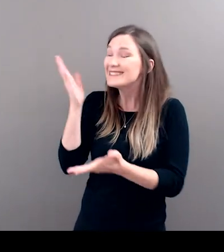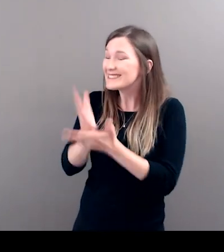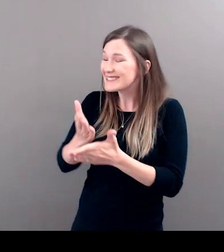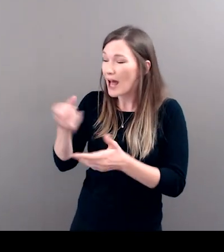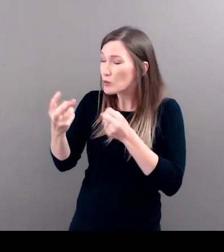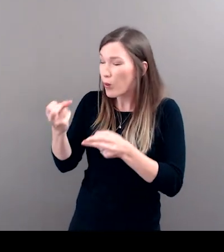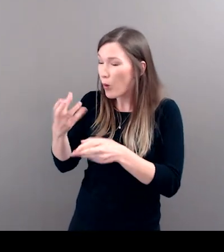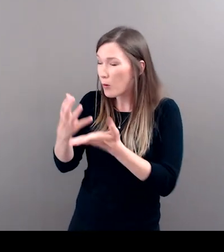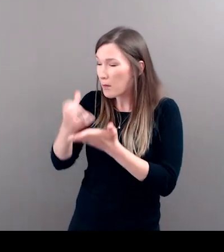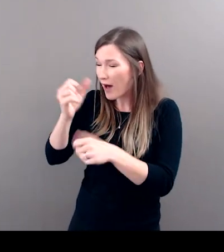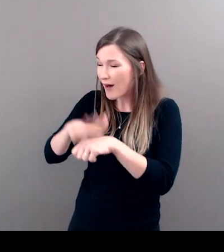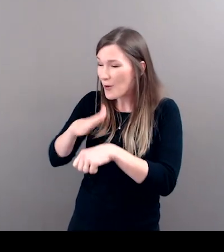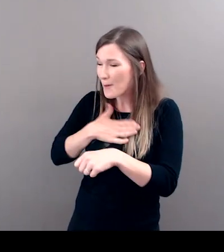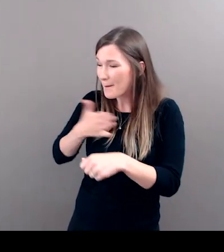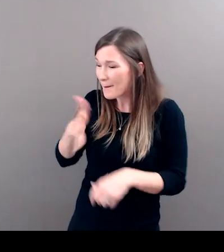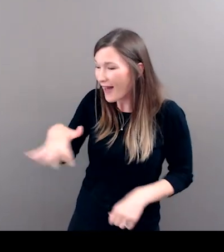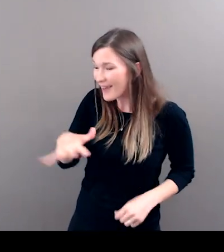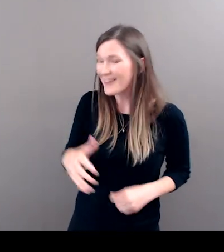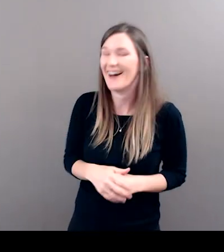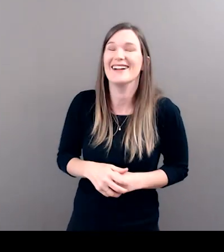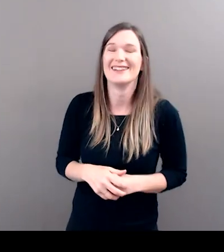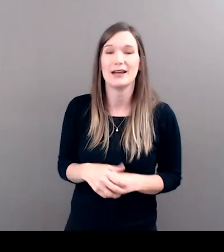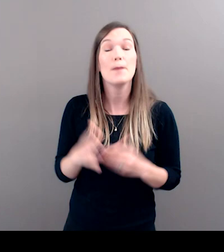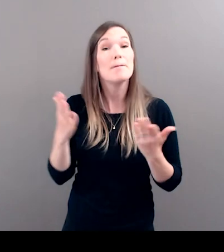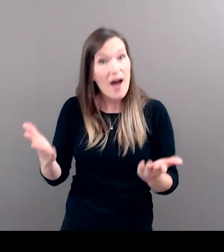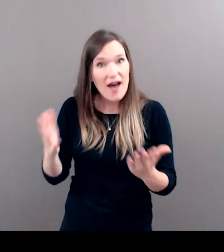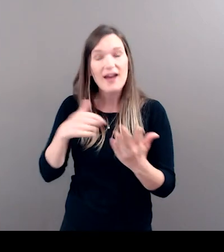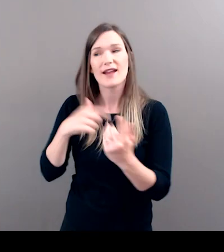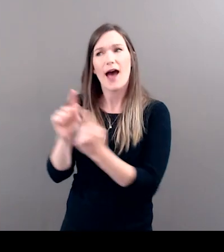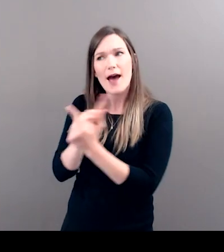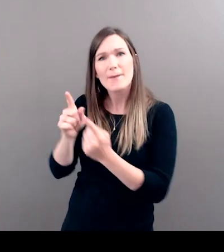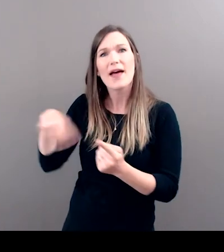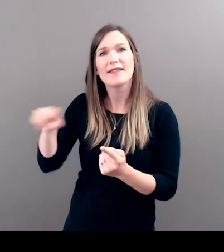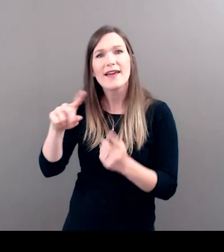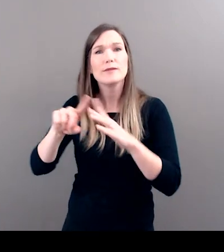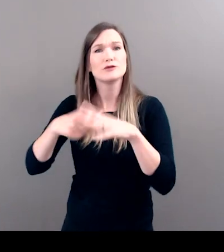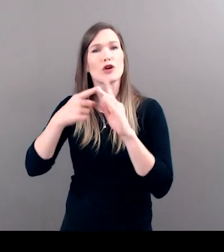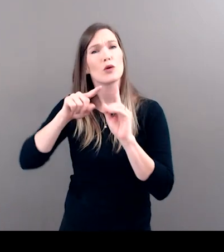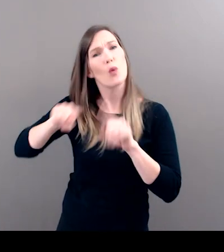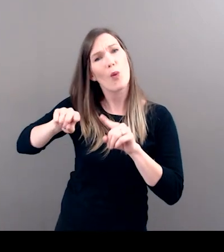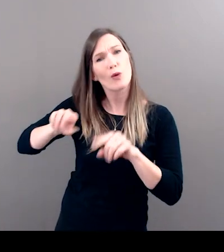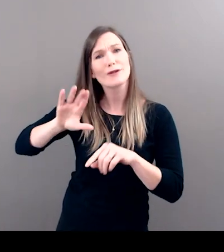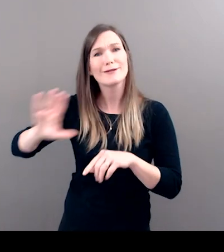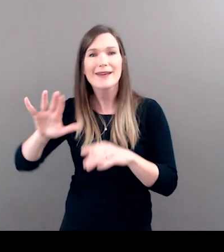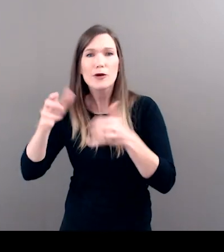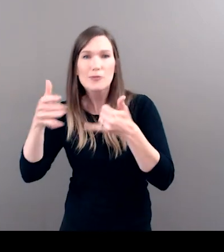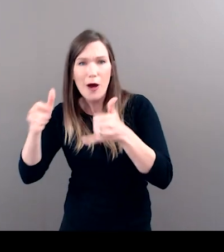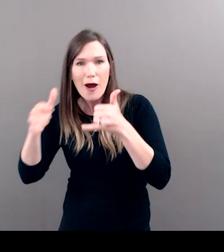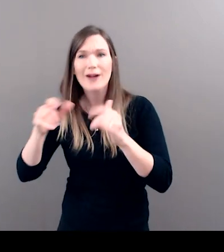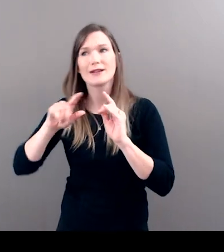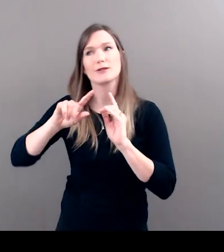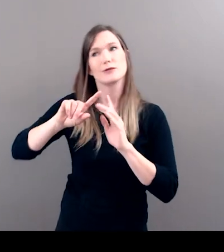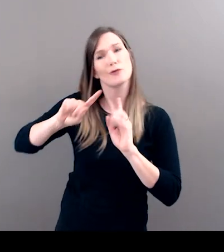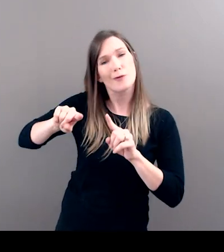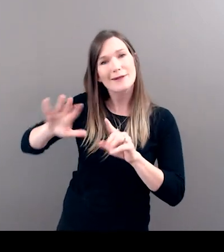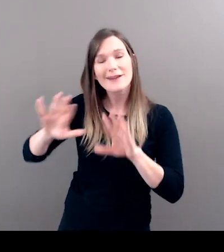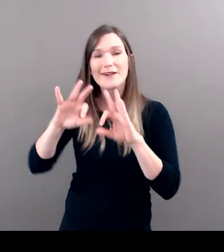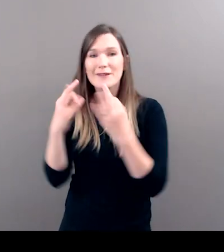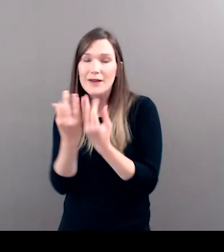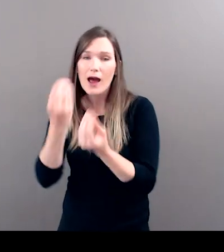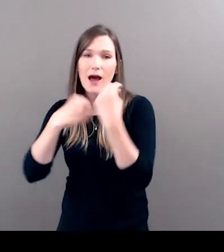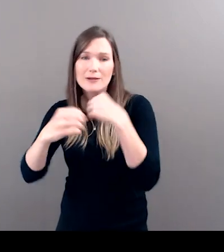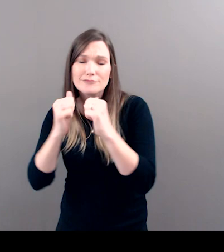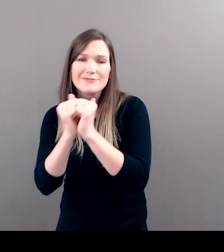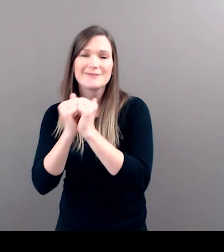house for Bible study every week. I started going to their parties, going to their houses, going to their family gatherings. And then I found out there was going to be a fight between